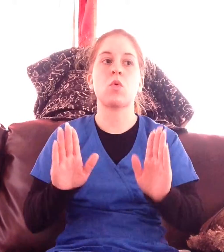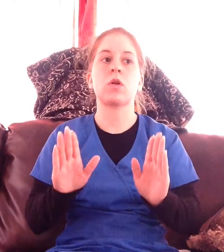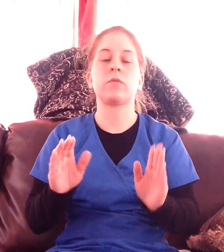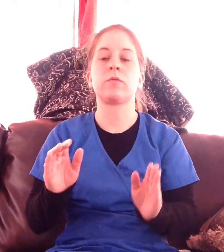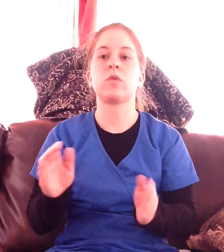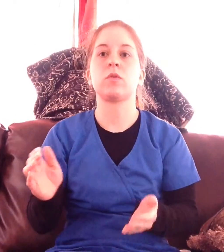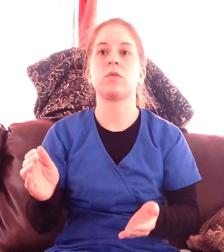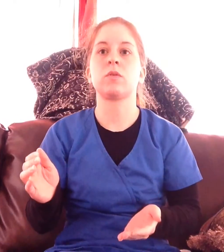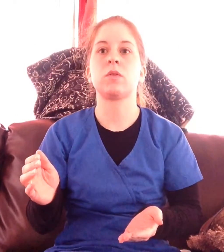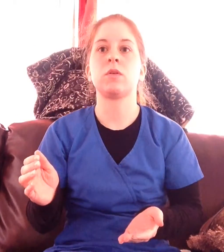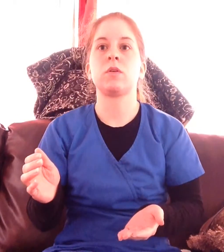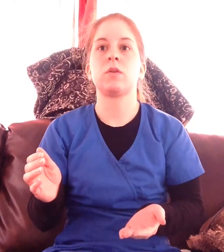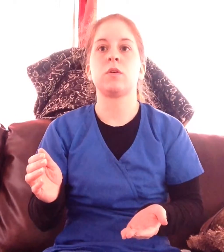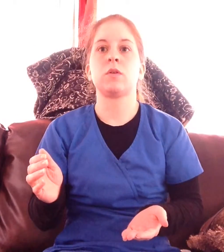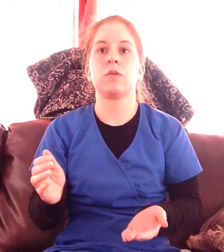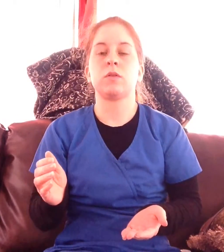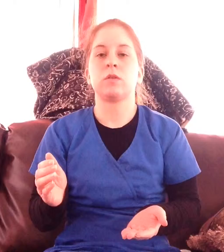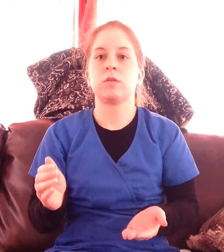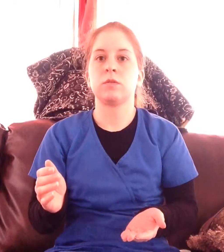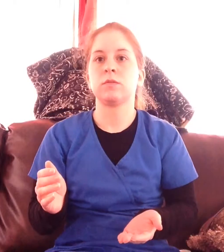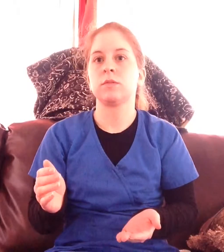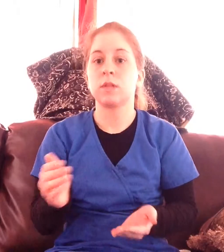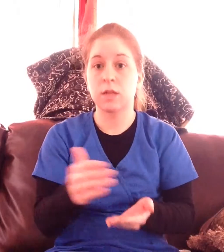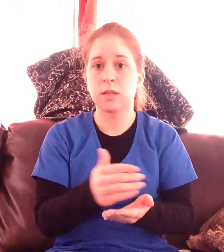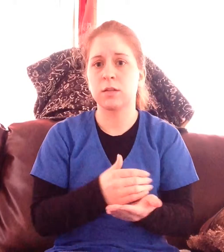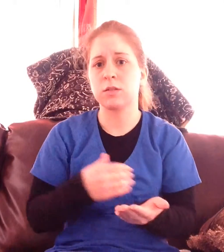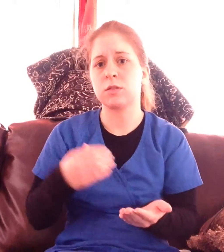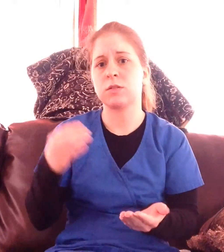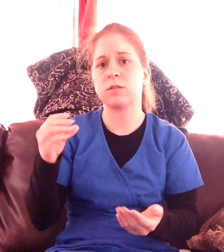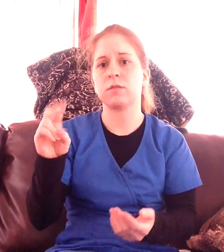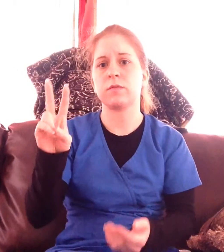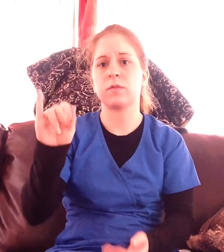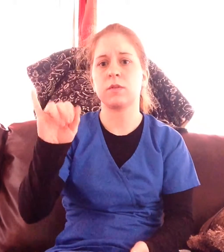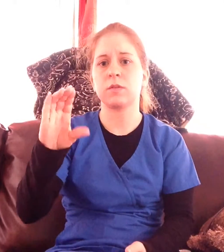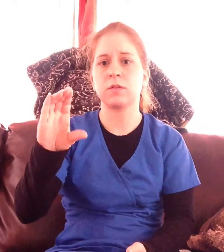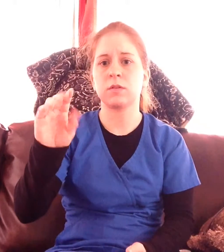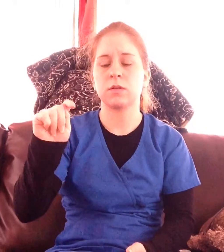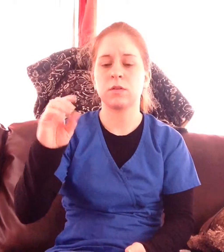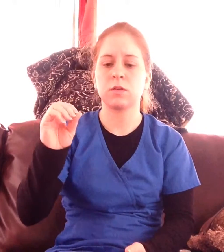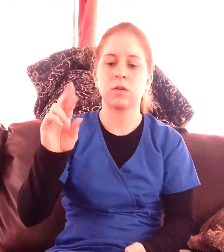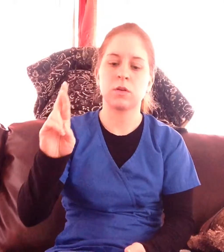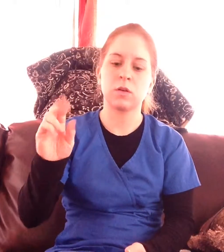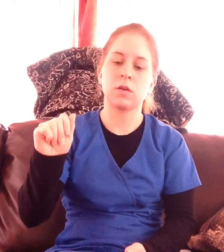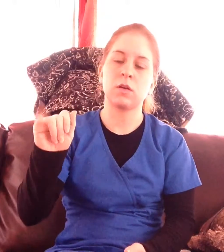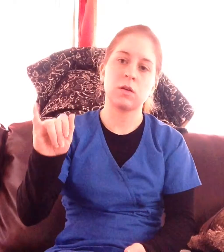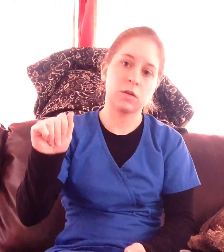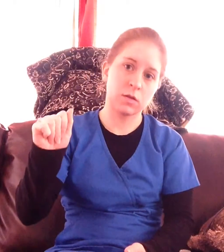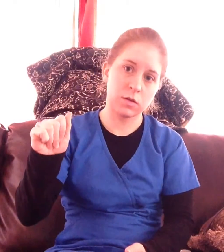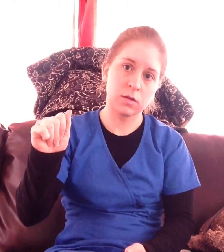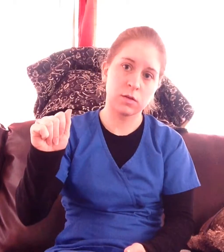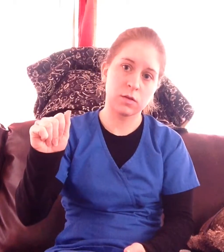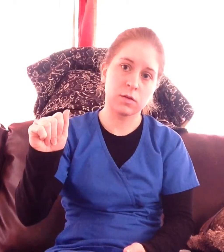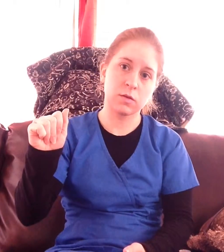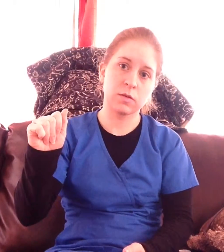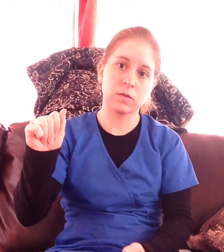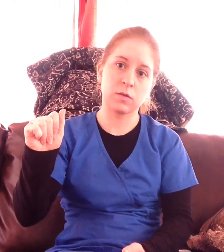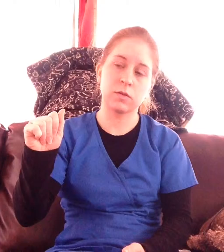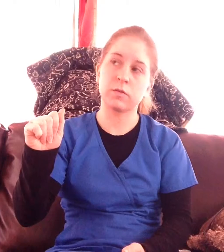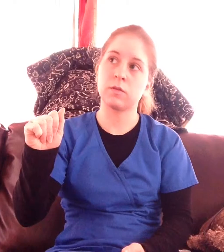In fact, if you would enter my living room today, you would see a beautiful mahogany sideboard, and on that you